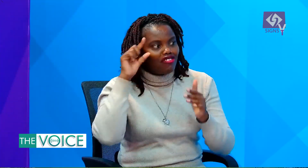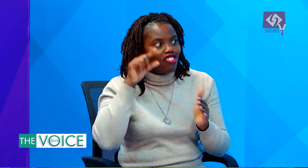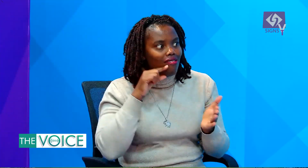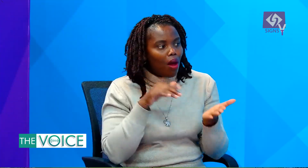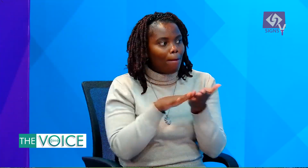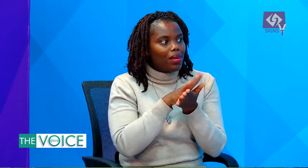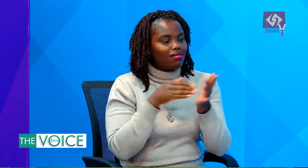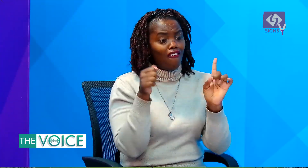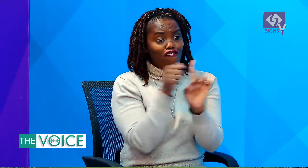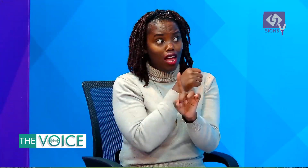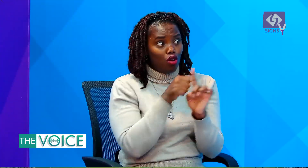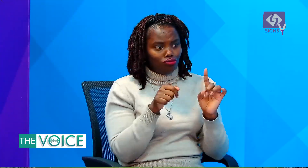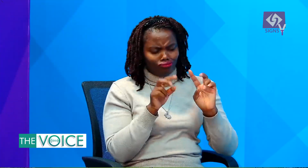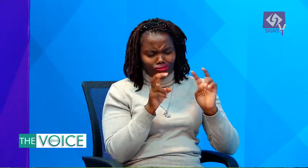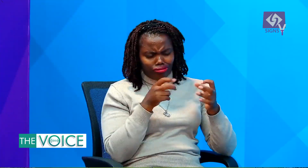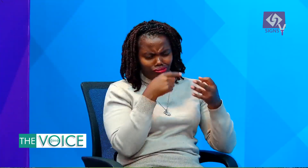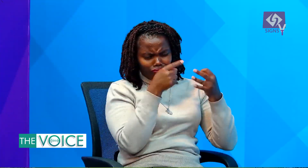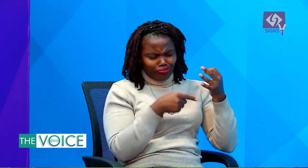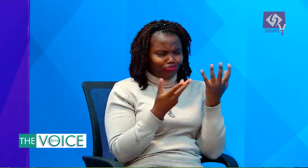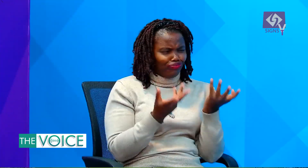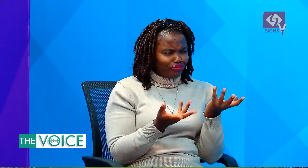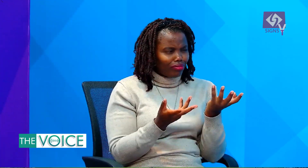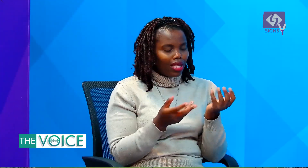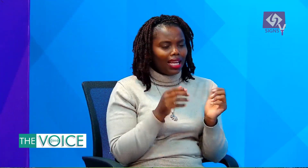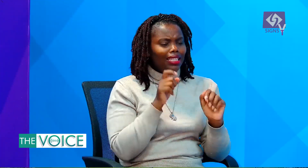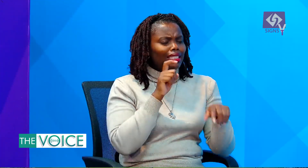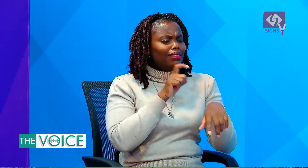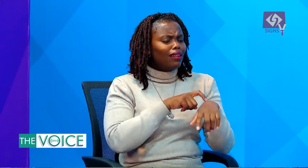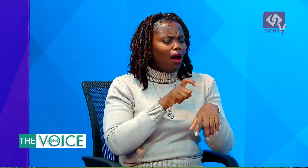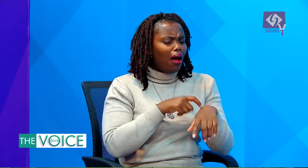a deaf girl has started menstruation,